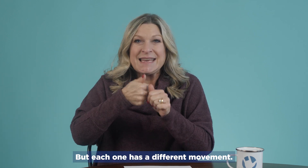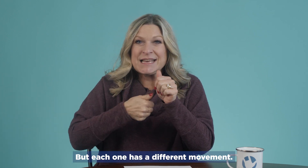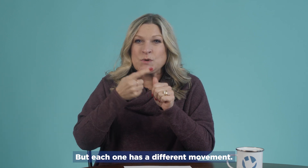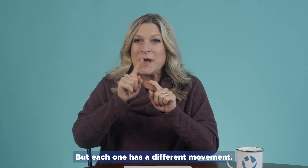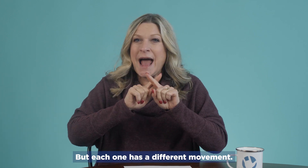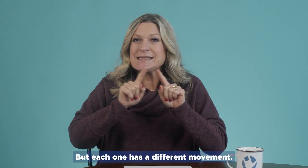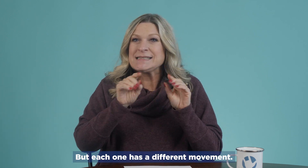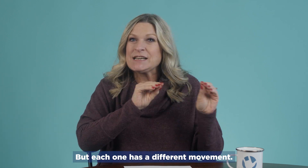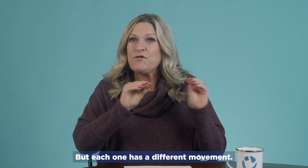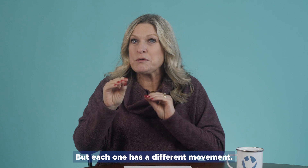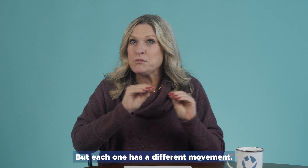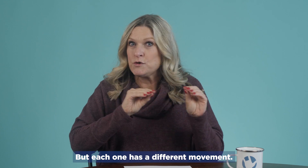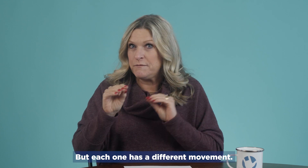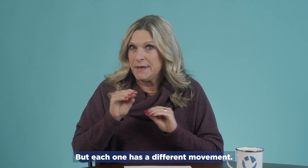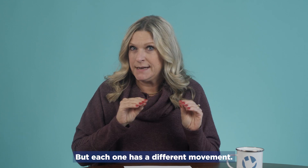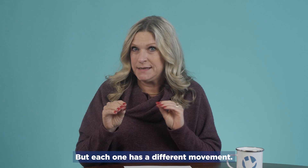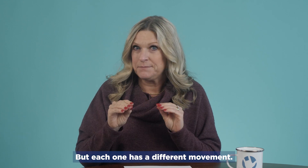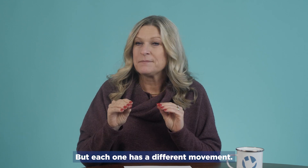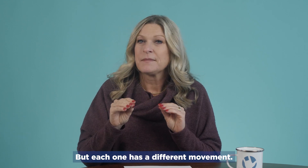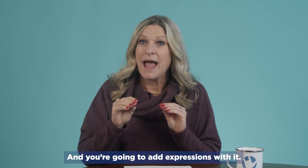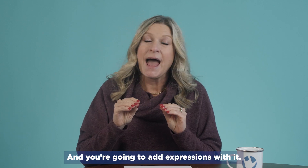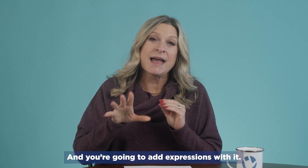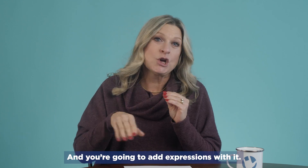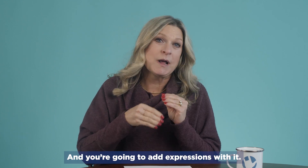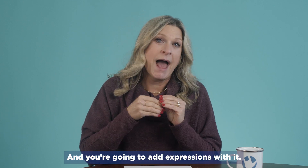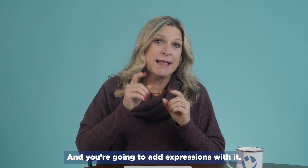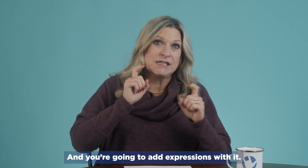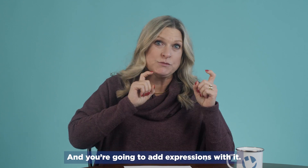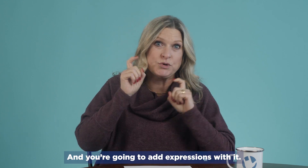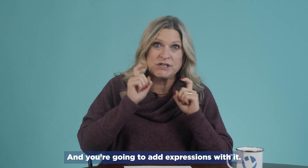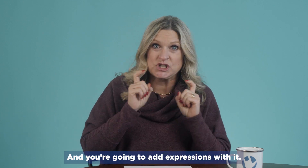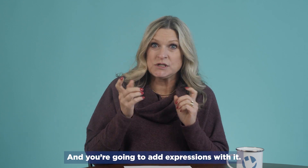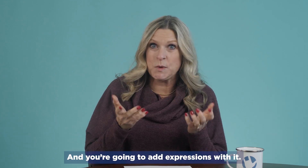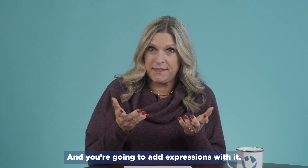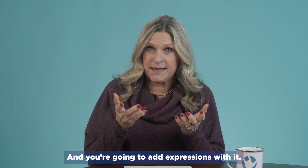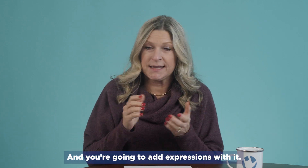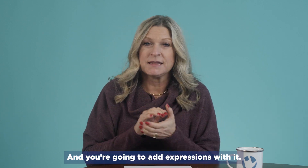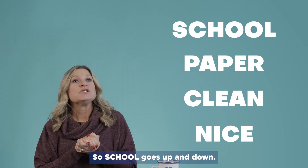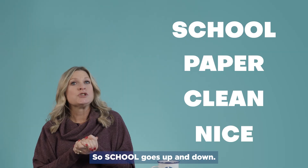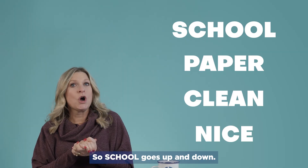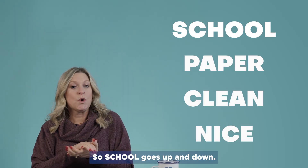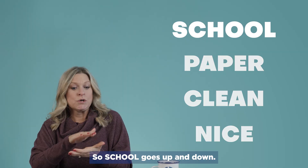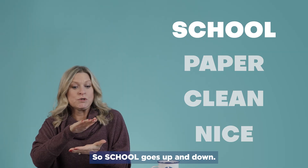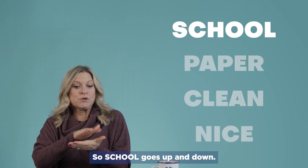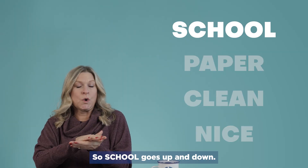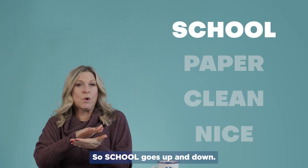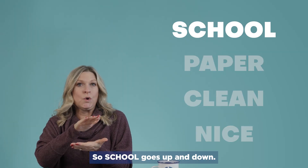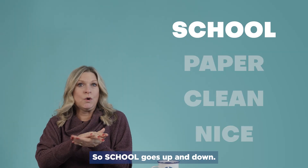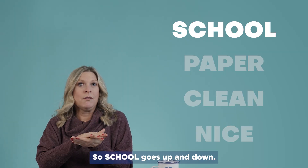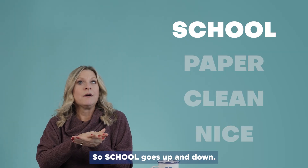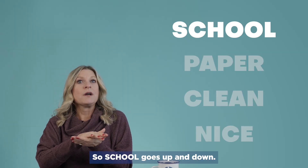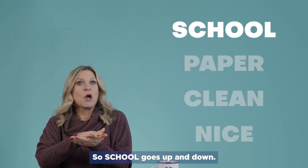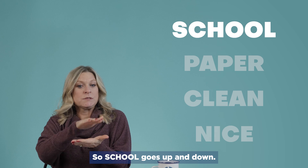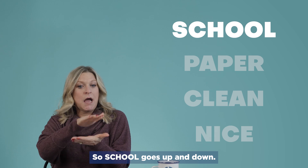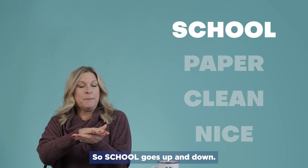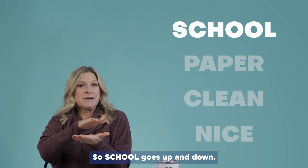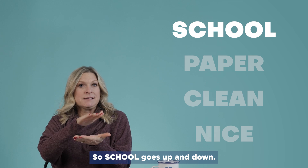each one has a different movement. And you can add expressions with it. So, school goes up and